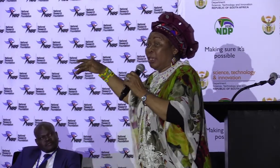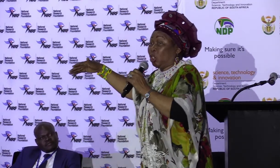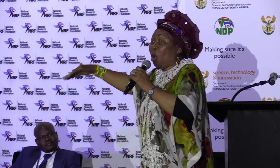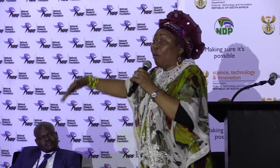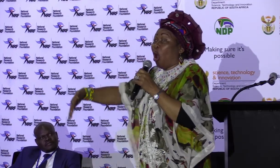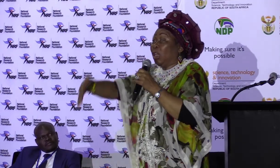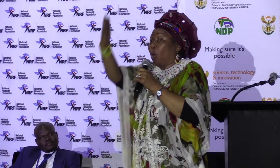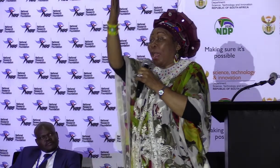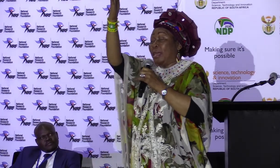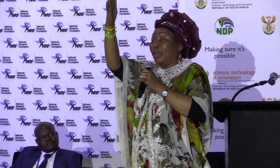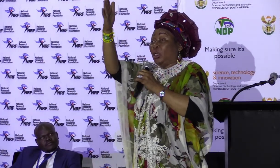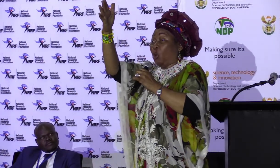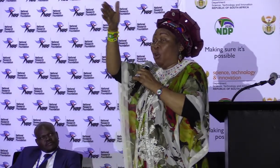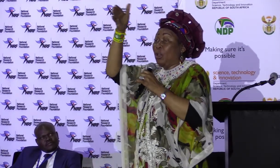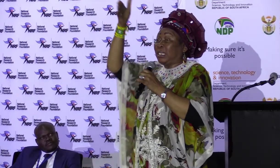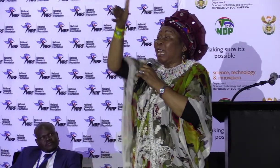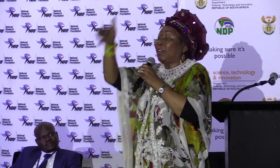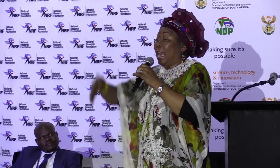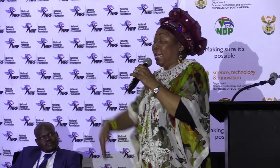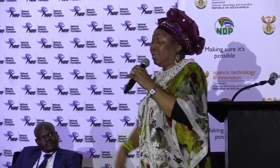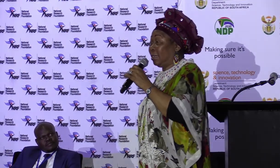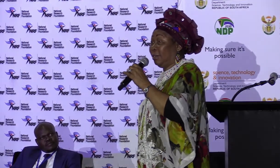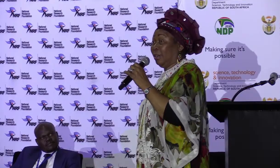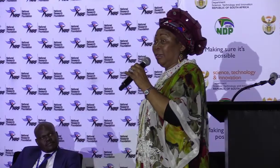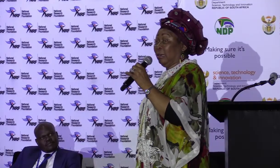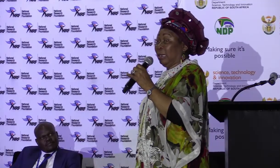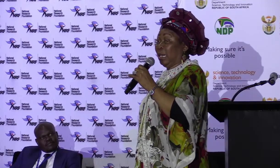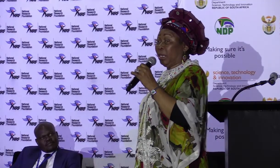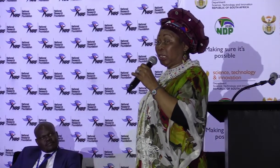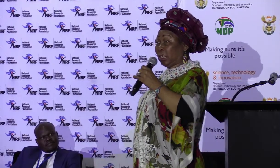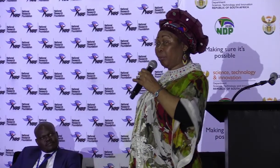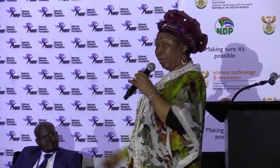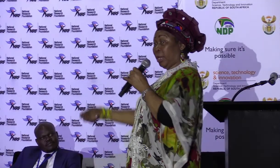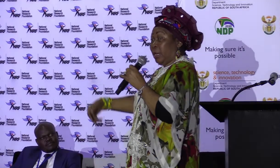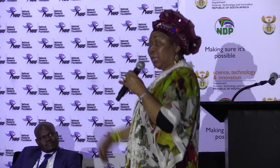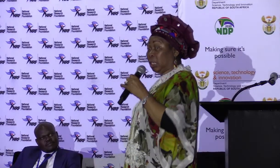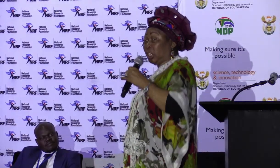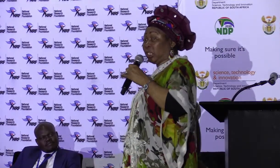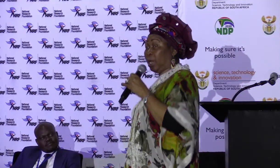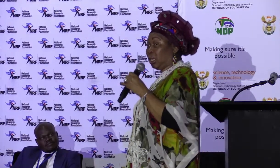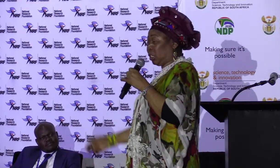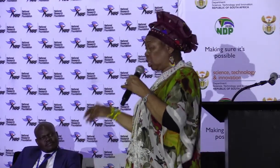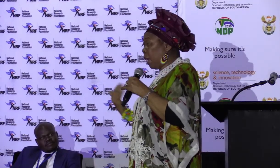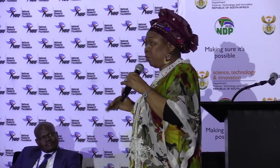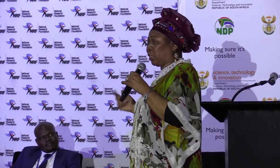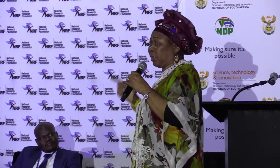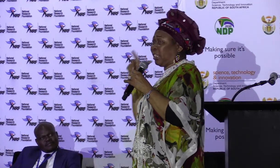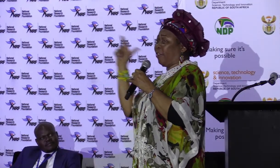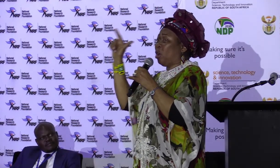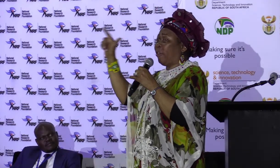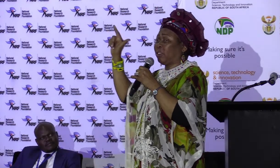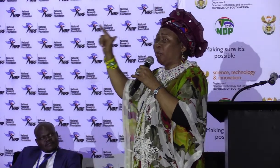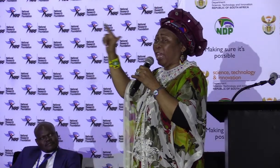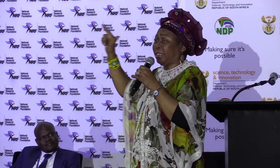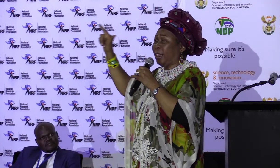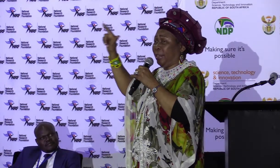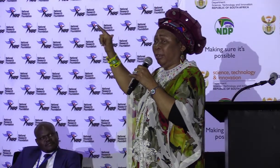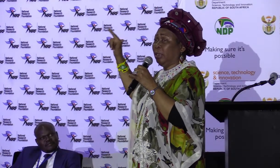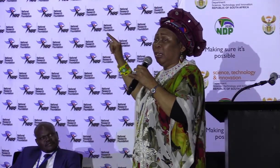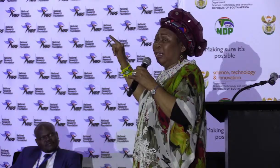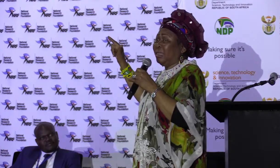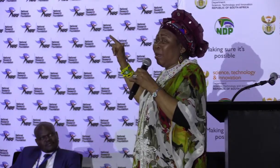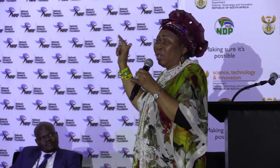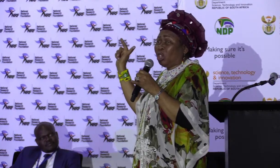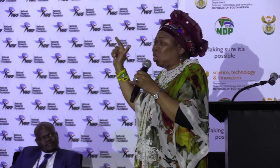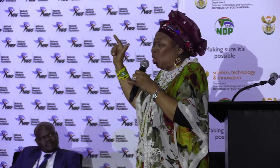and then we drove all the way to Sutherland. The disciples, there were 7 of us from